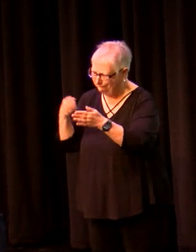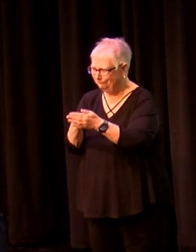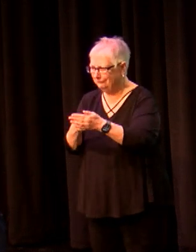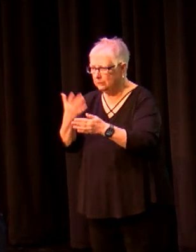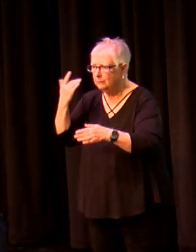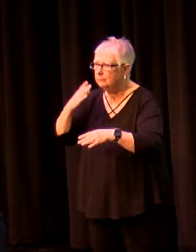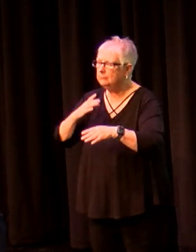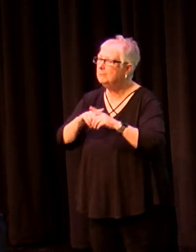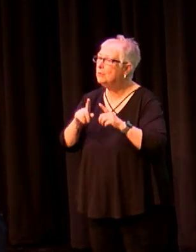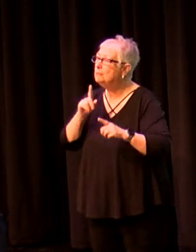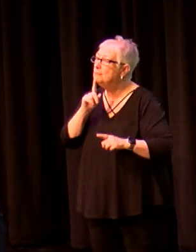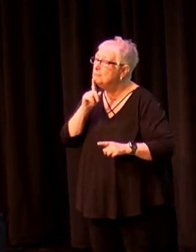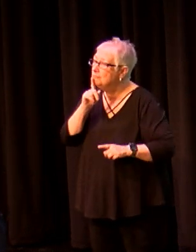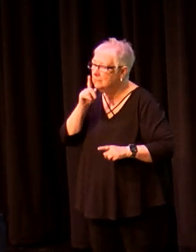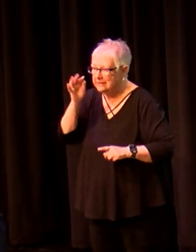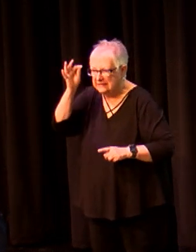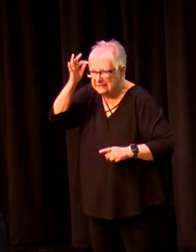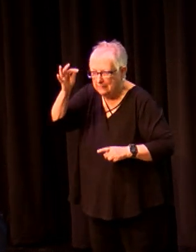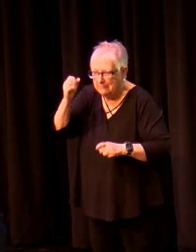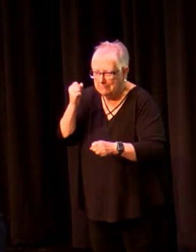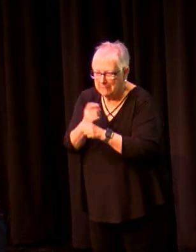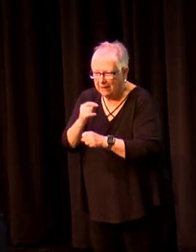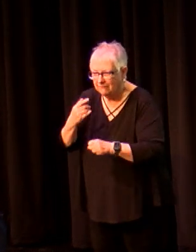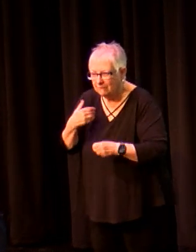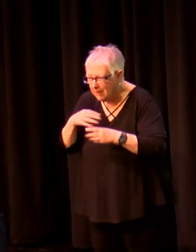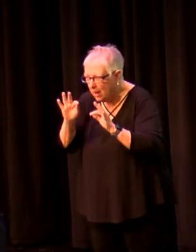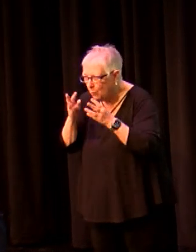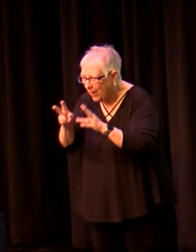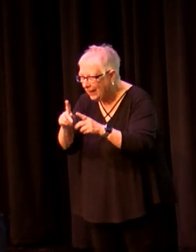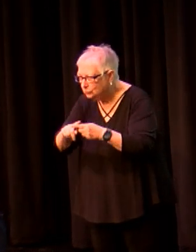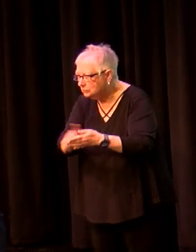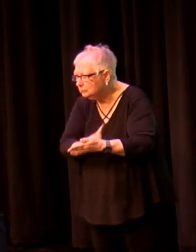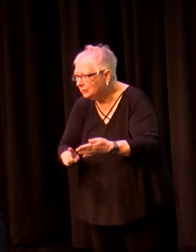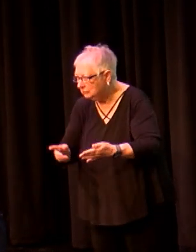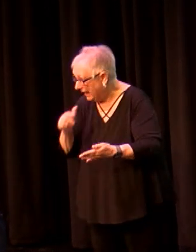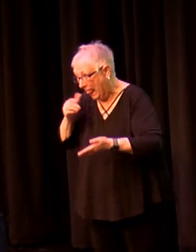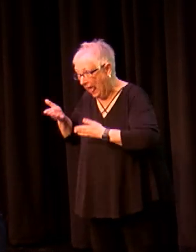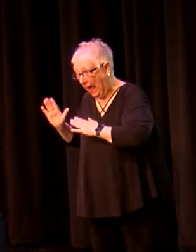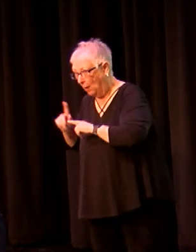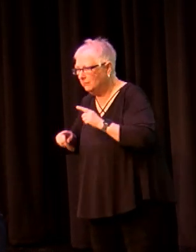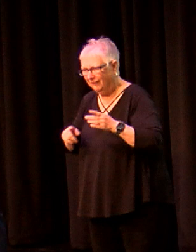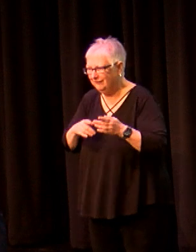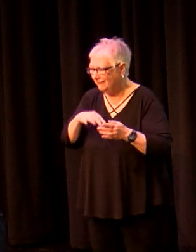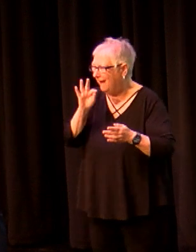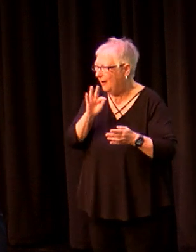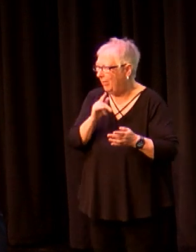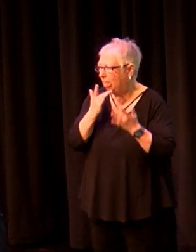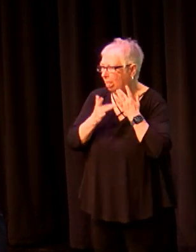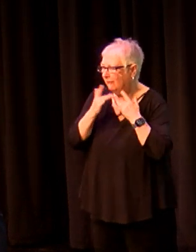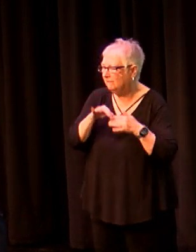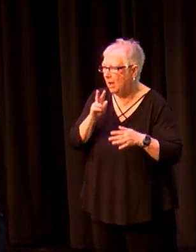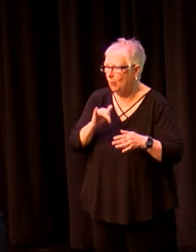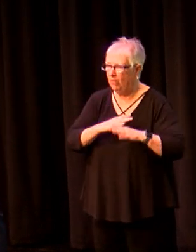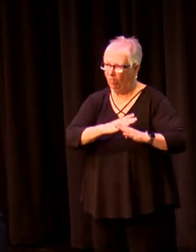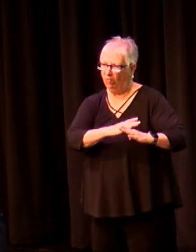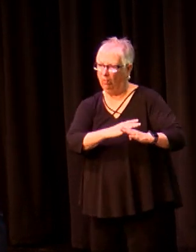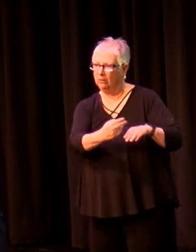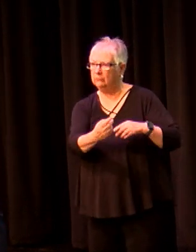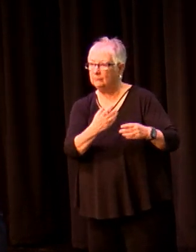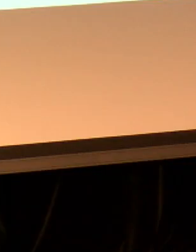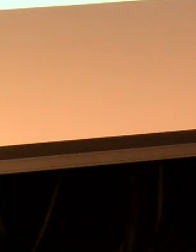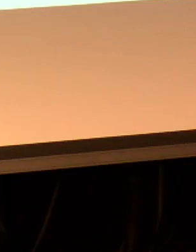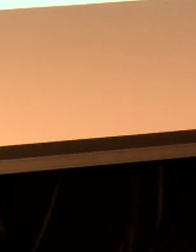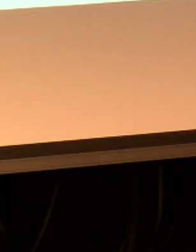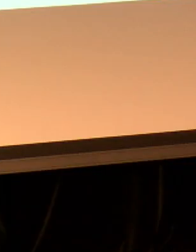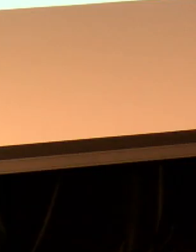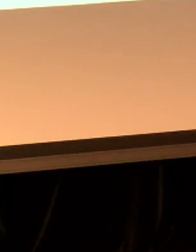their vouchers, for example, or you have folks who are on a voucher and their portion of the rent might be $91, but then we're looking at security deposits